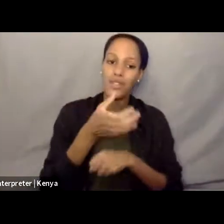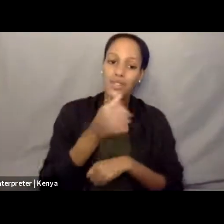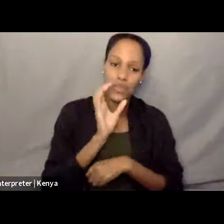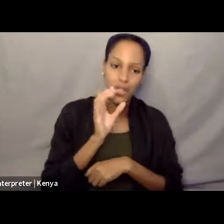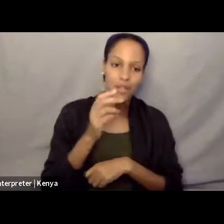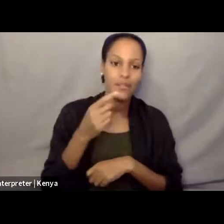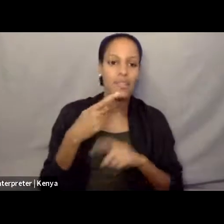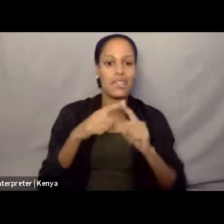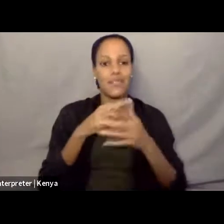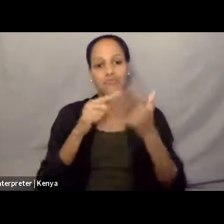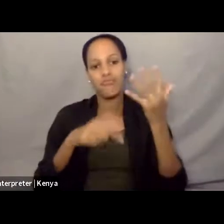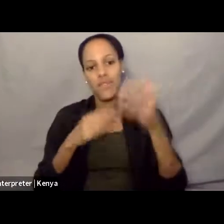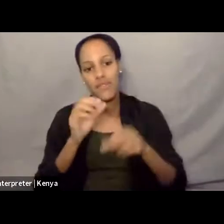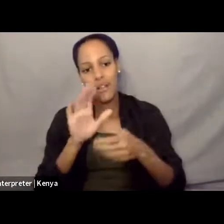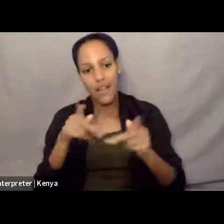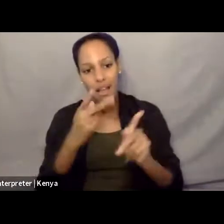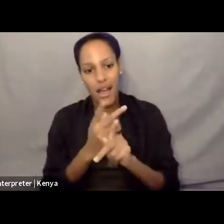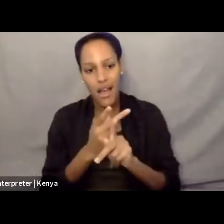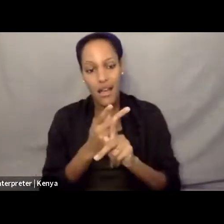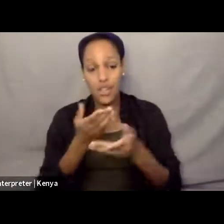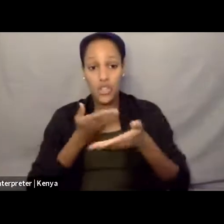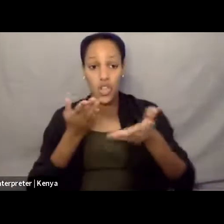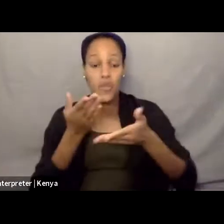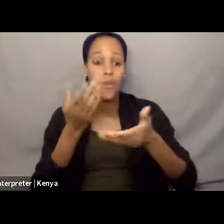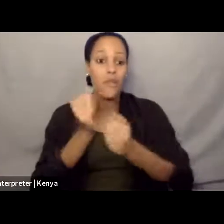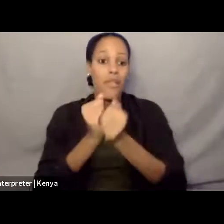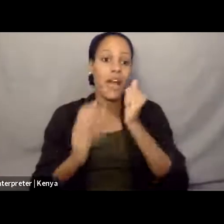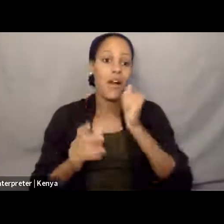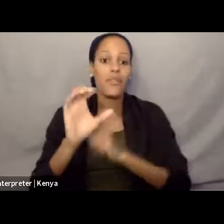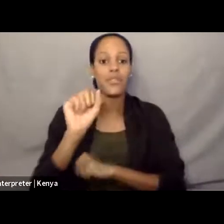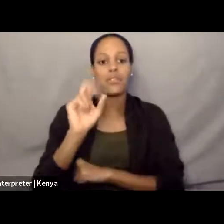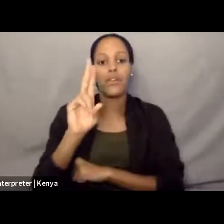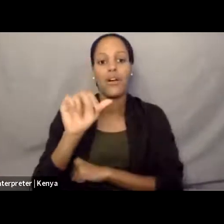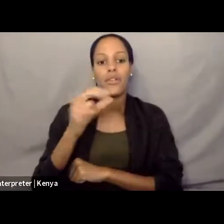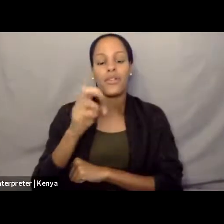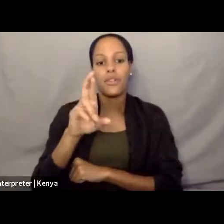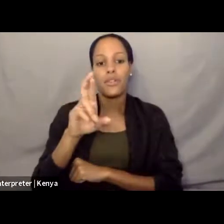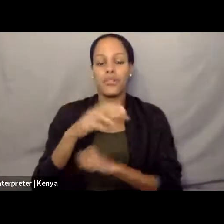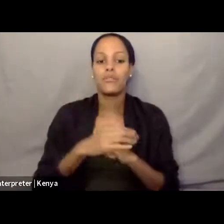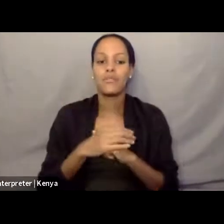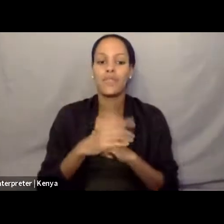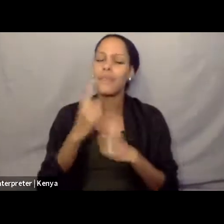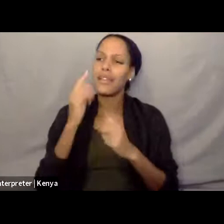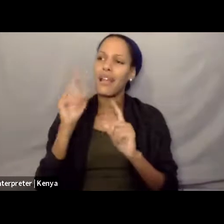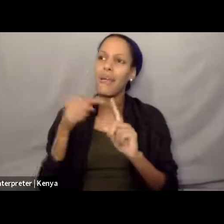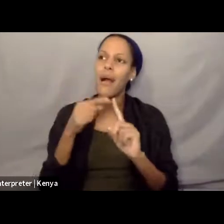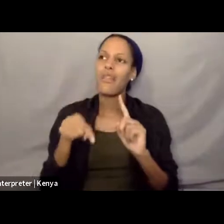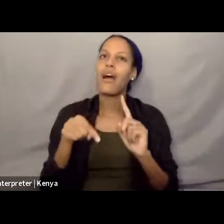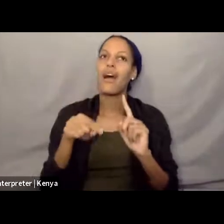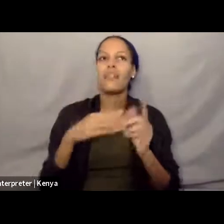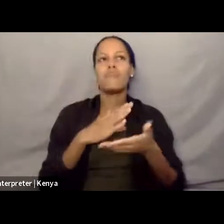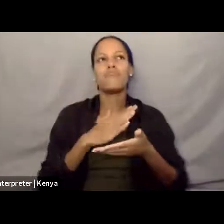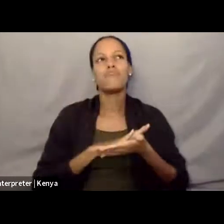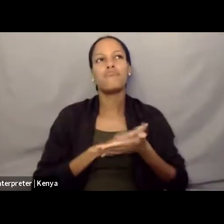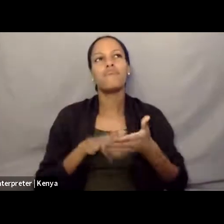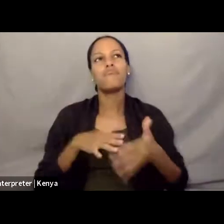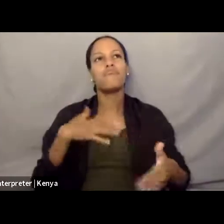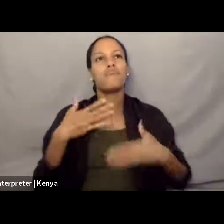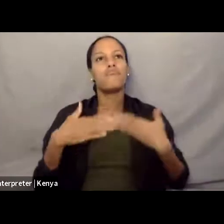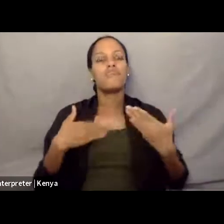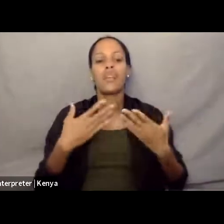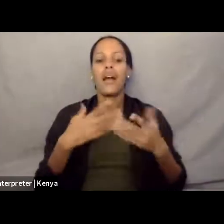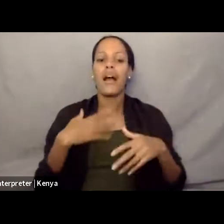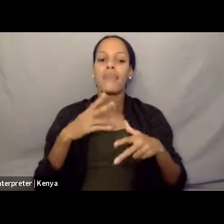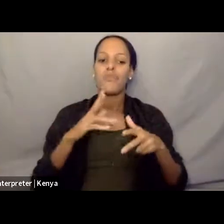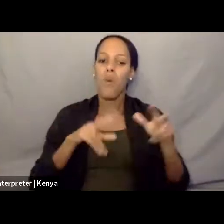served without the saucer. I'm thinking of this delight as I wobble across this Greenwich Village cafe